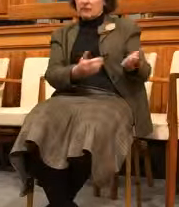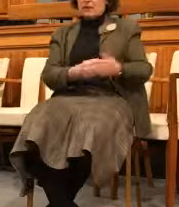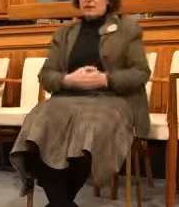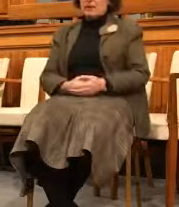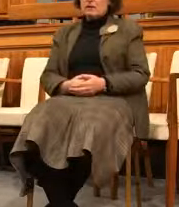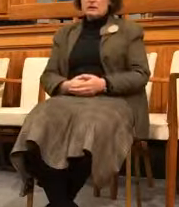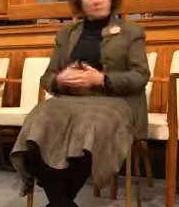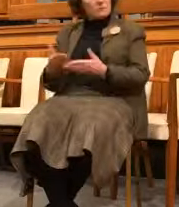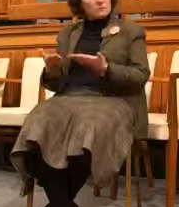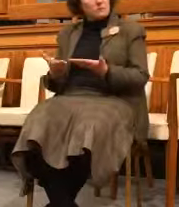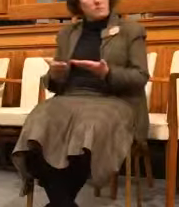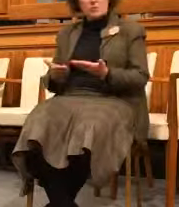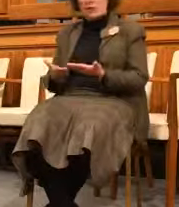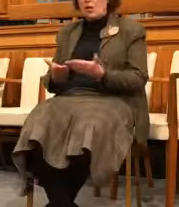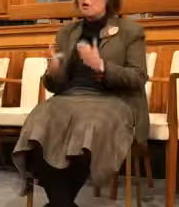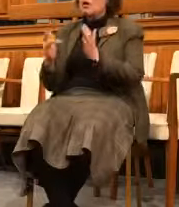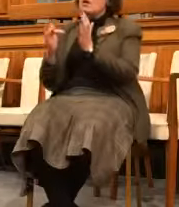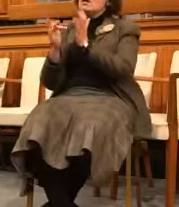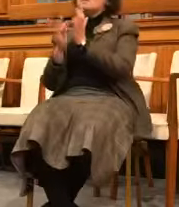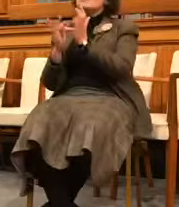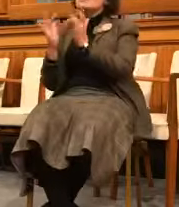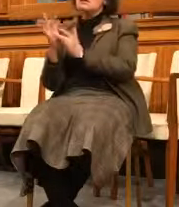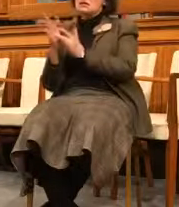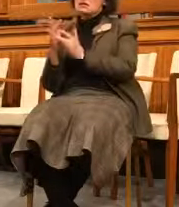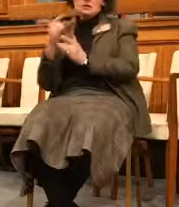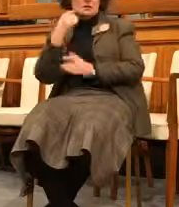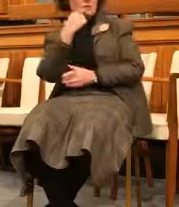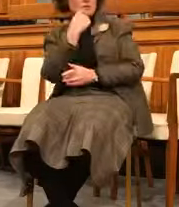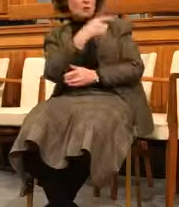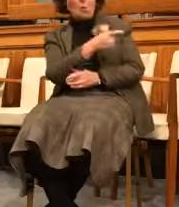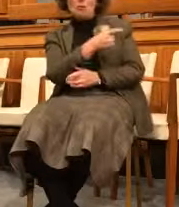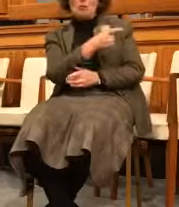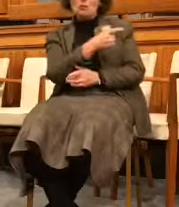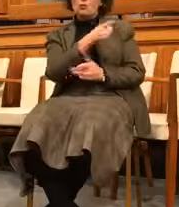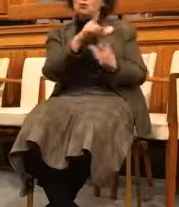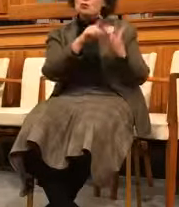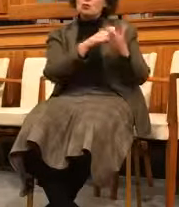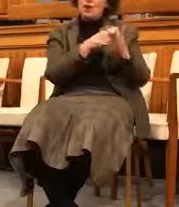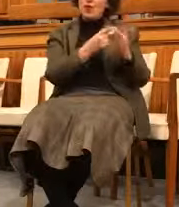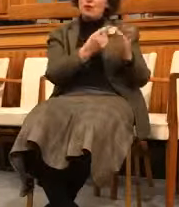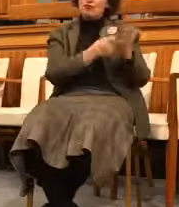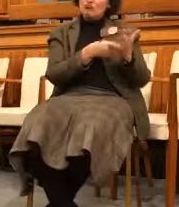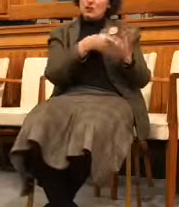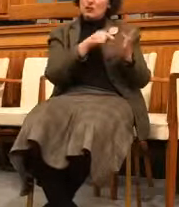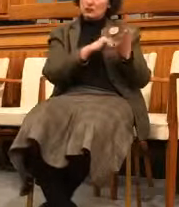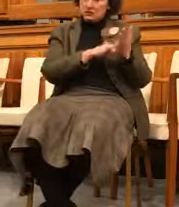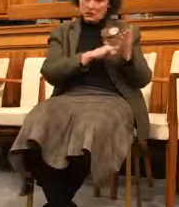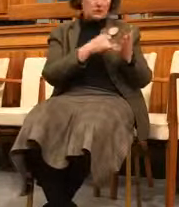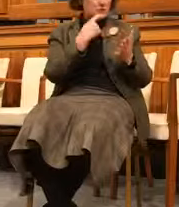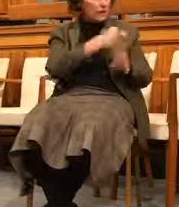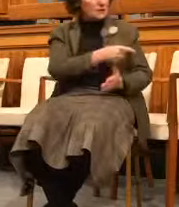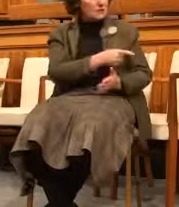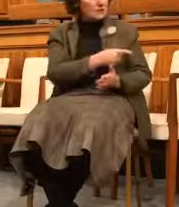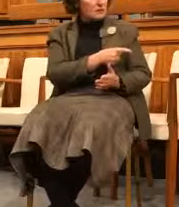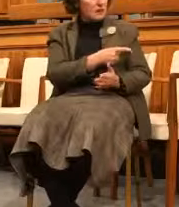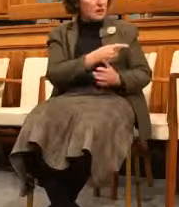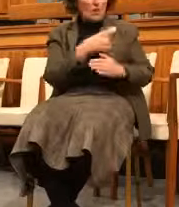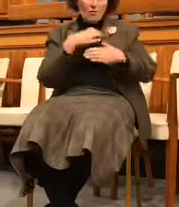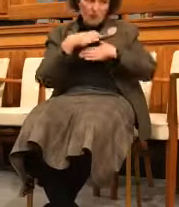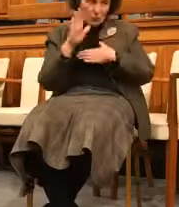Jesus says unto the ruler of the synagogue, "Be not afraid, only